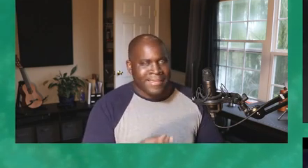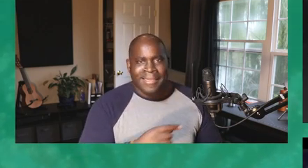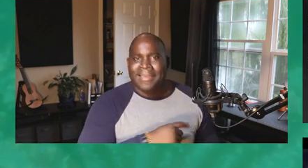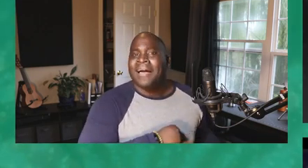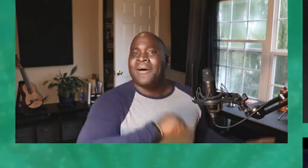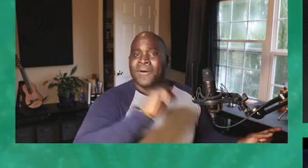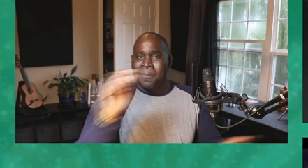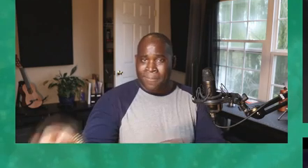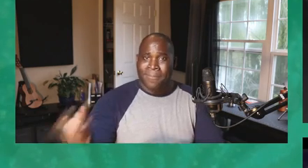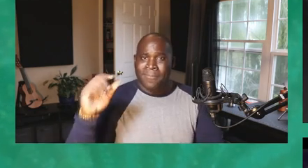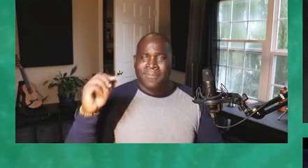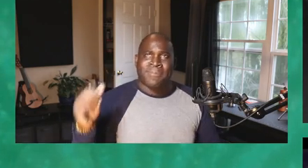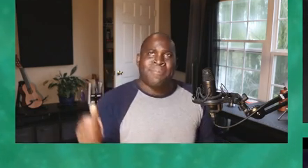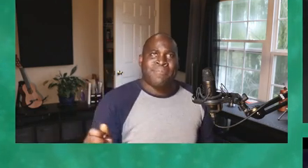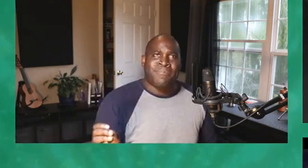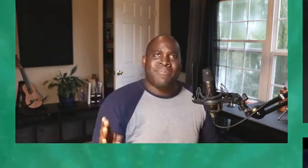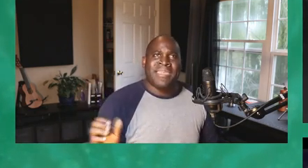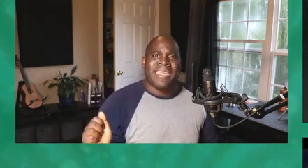Then I'll go